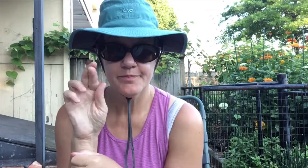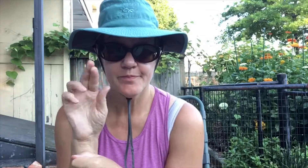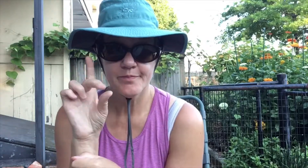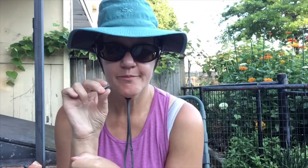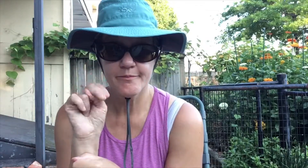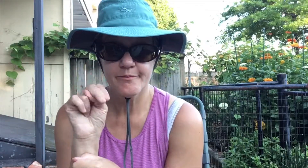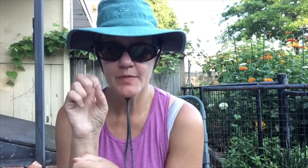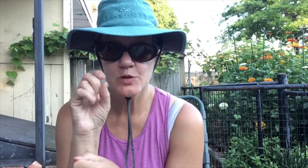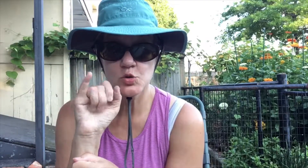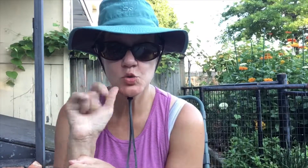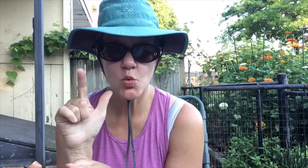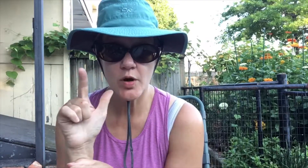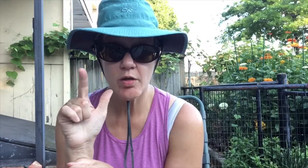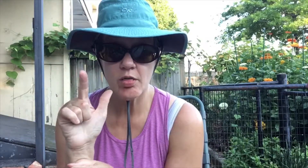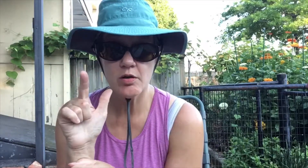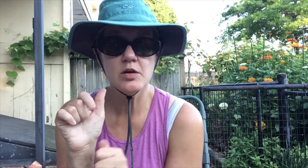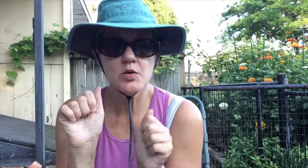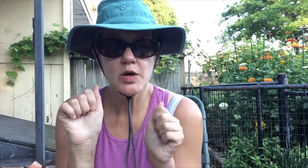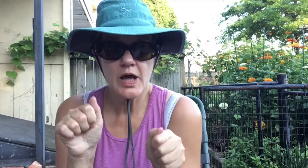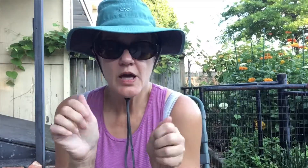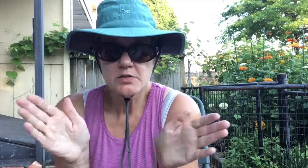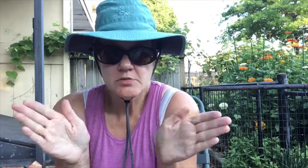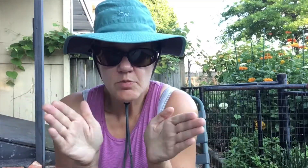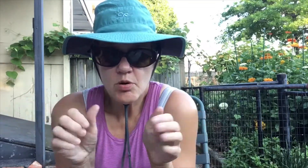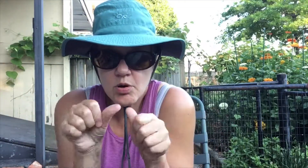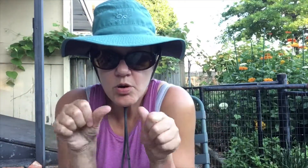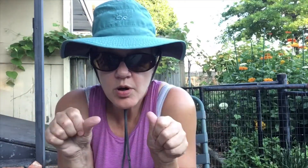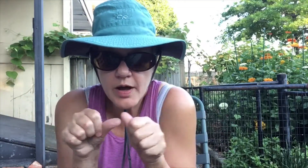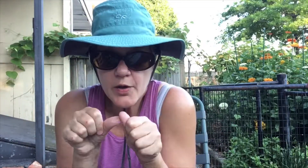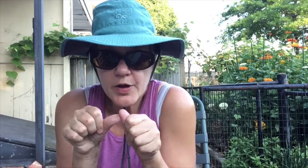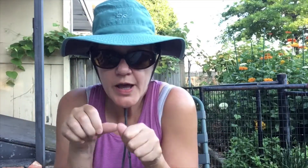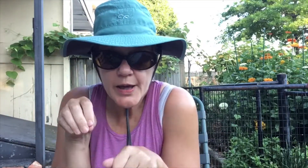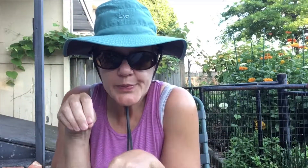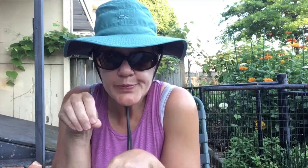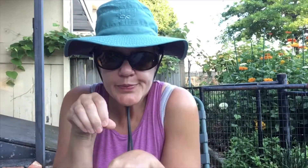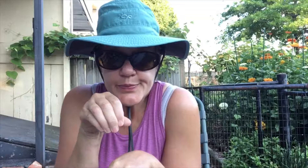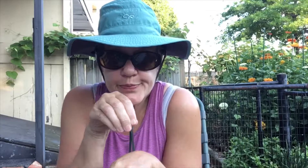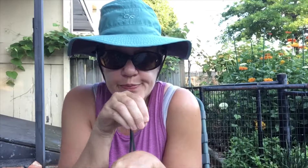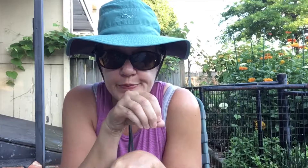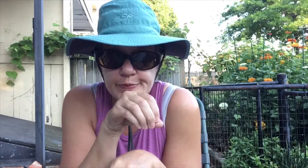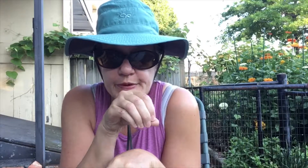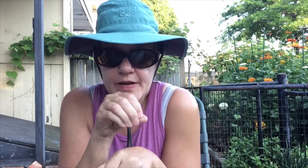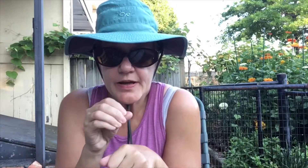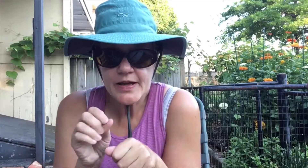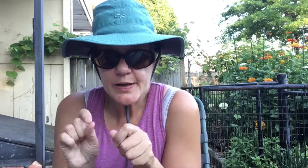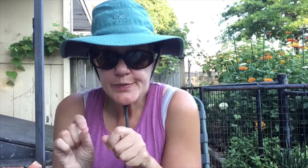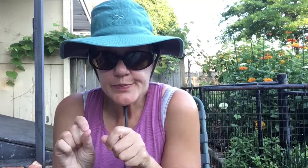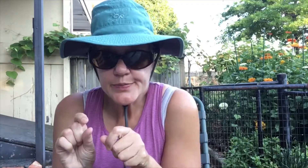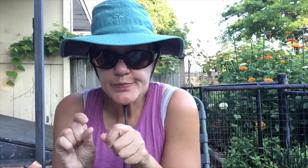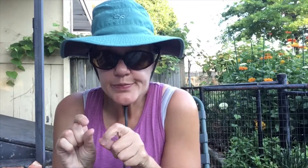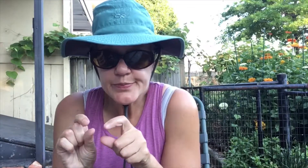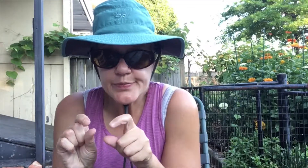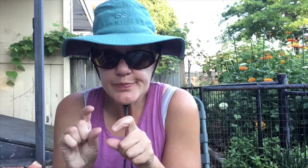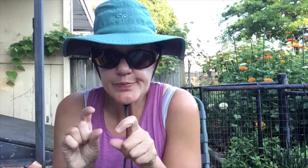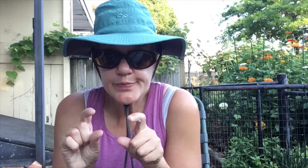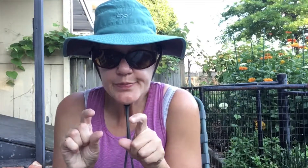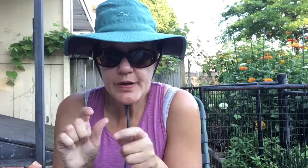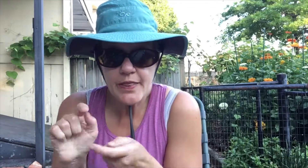pots, or you can take a small area of your garden and in the soil itself, start